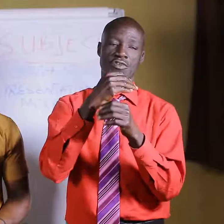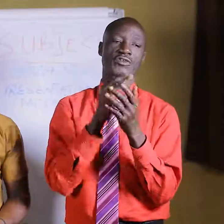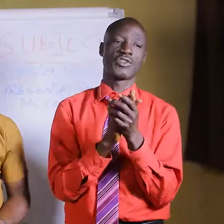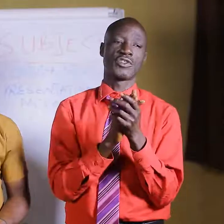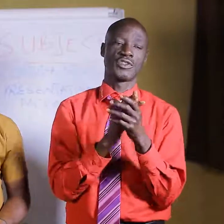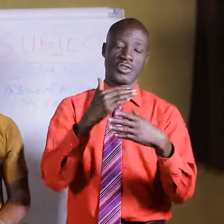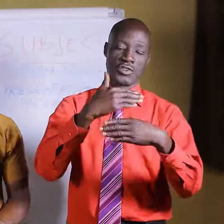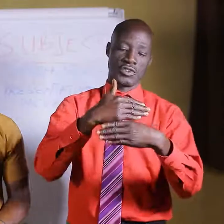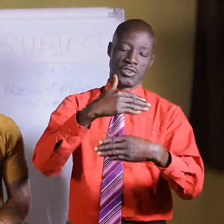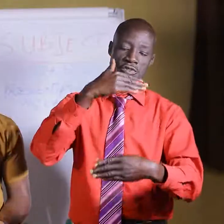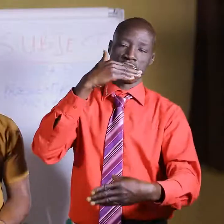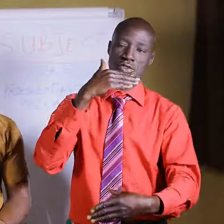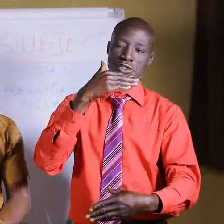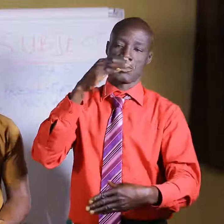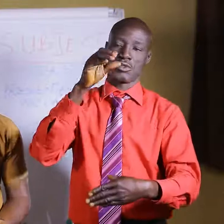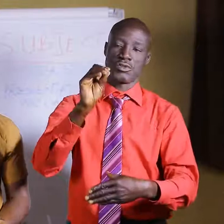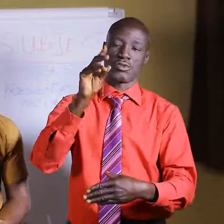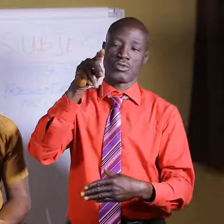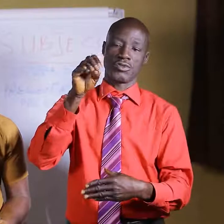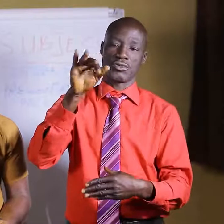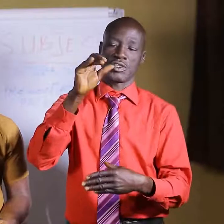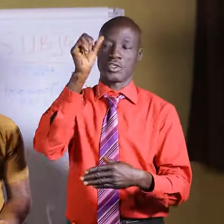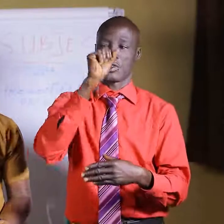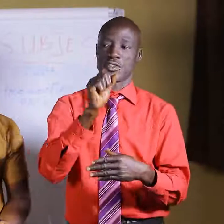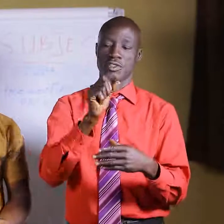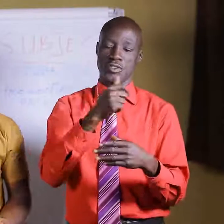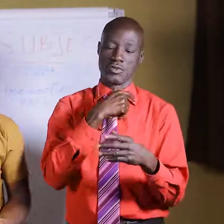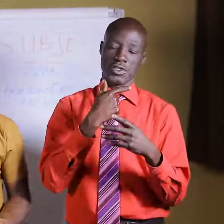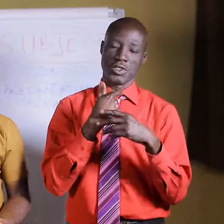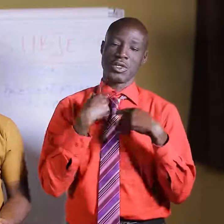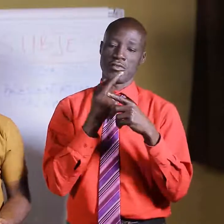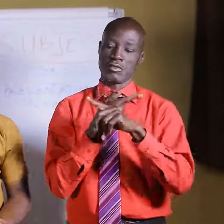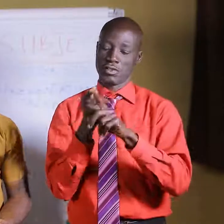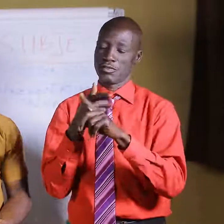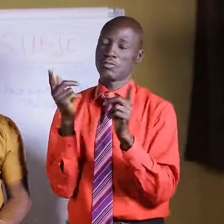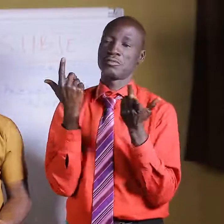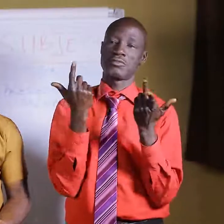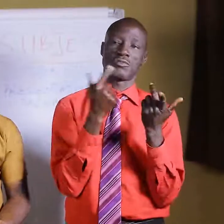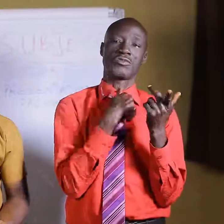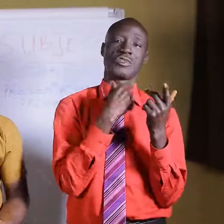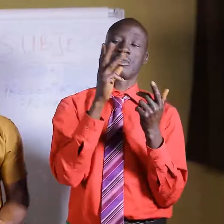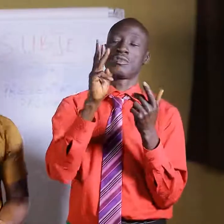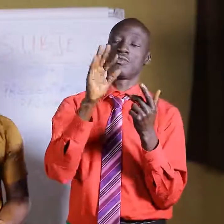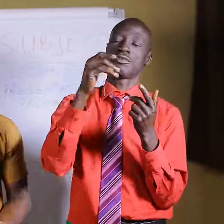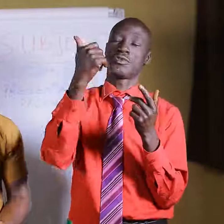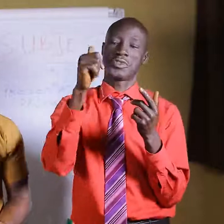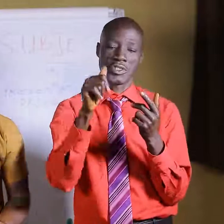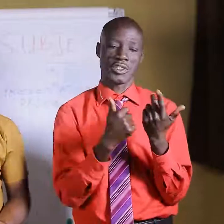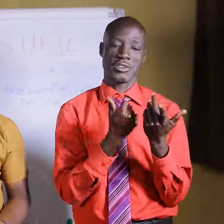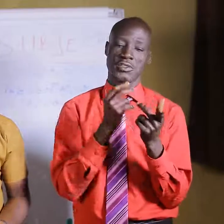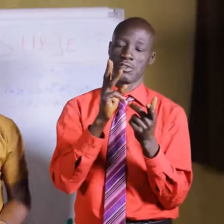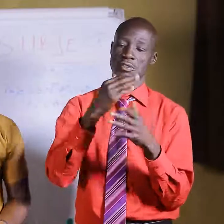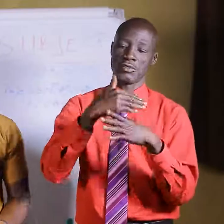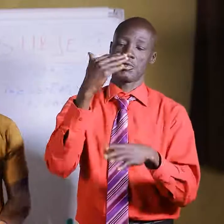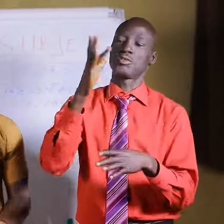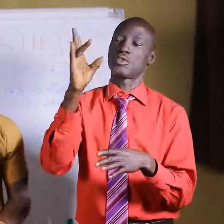the Windows operating system, which we have different kinds of Windows. Windows 10, we have Windows 7, we have